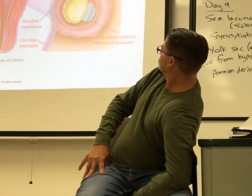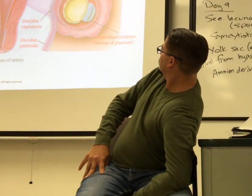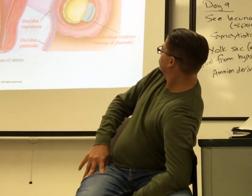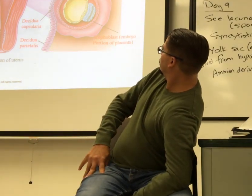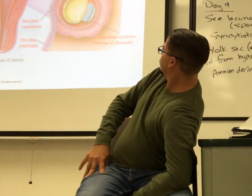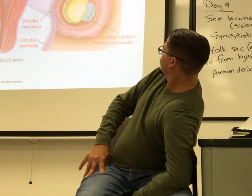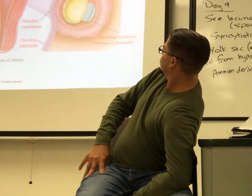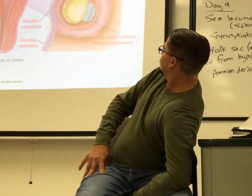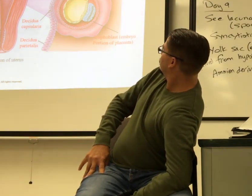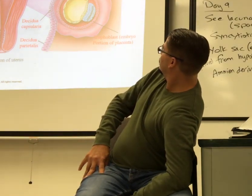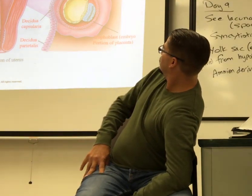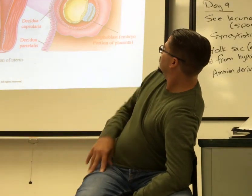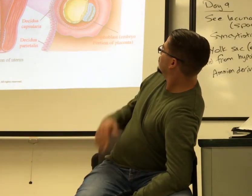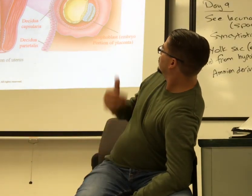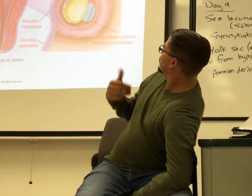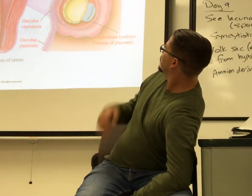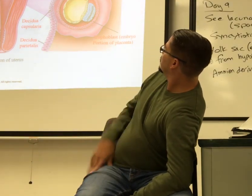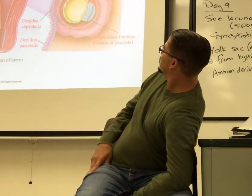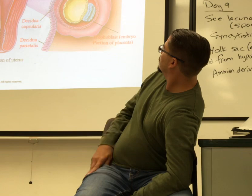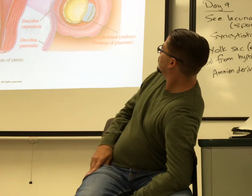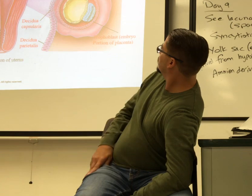Lines rest of